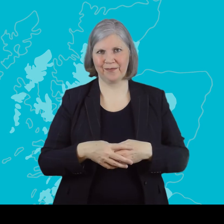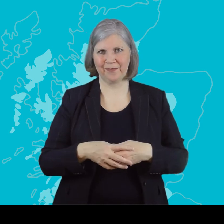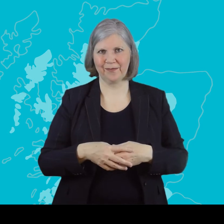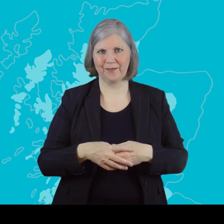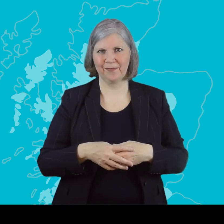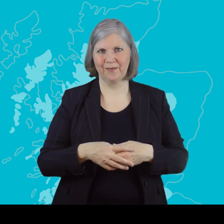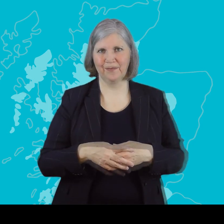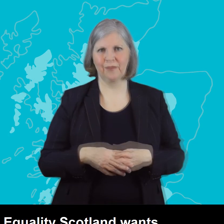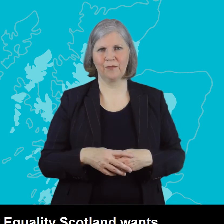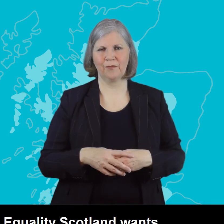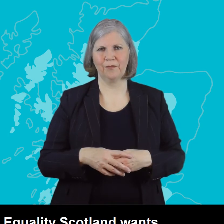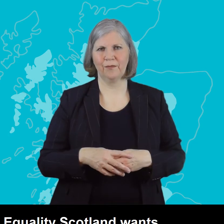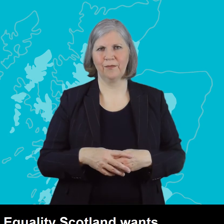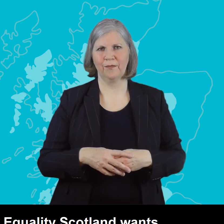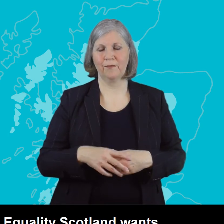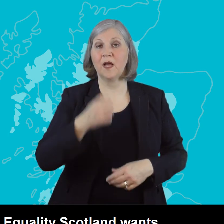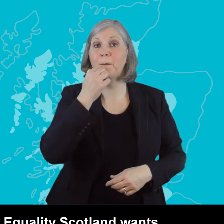adjustments.